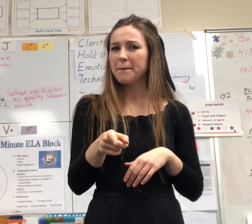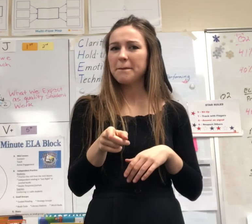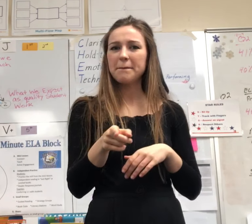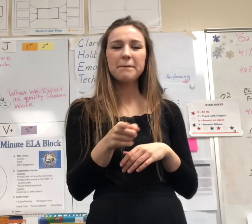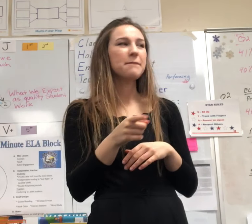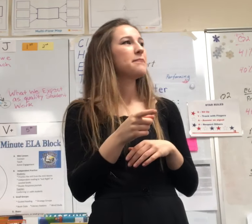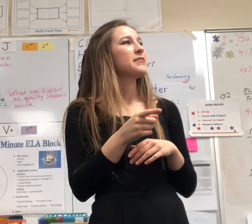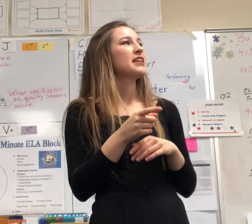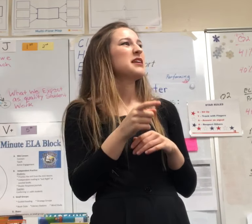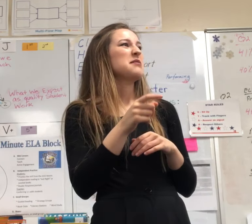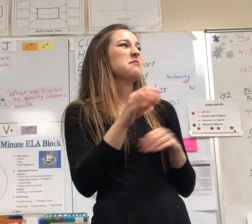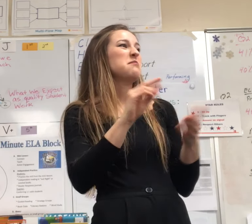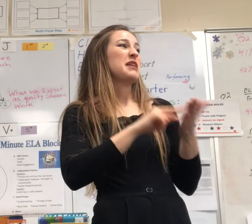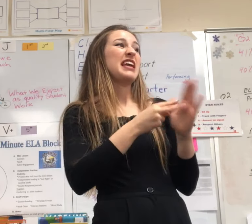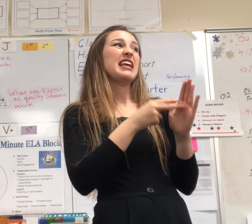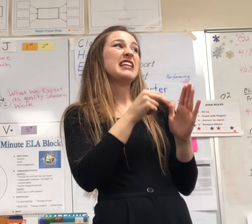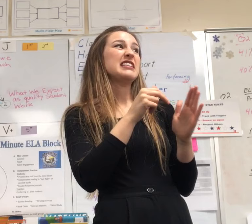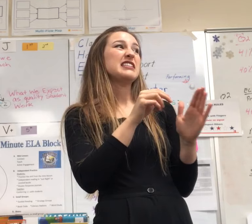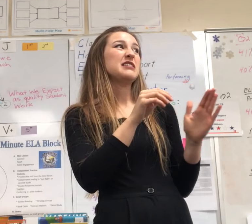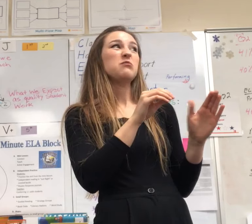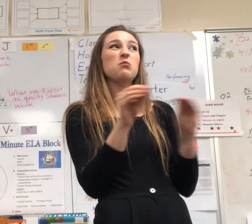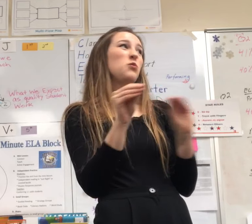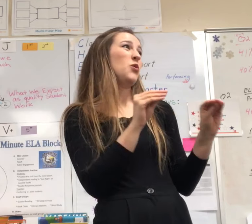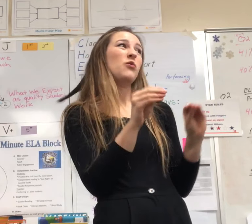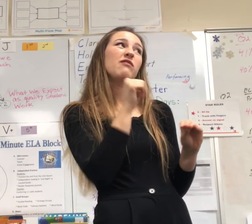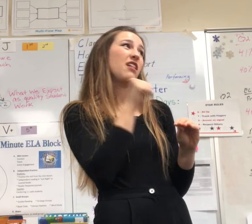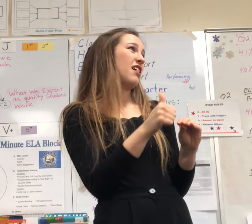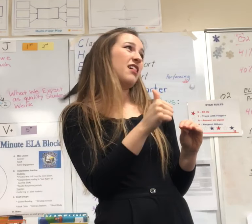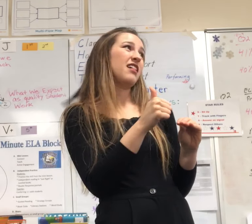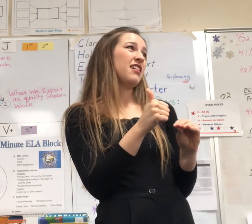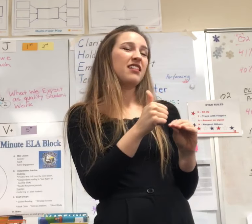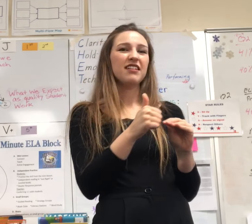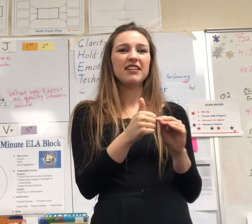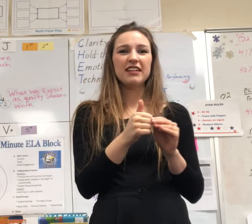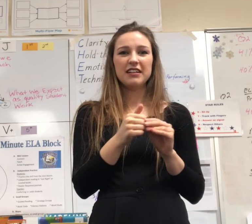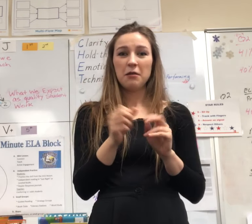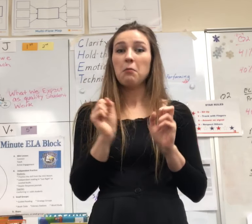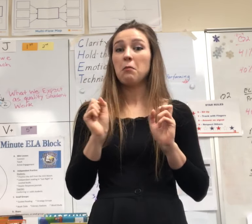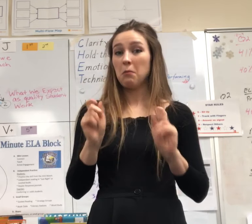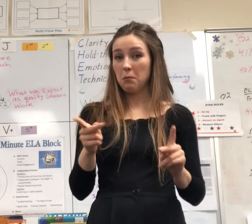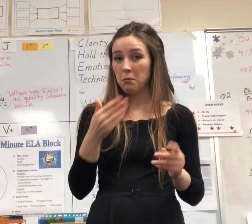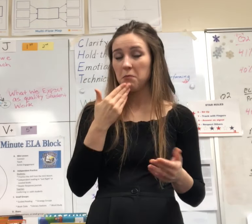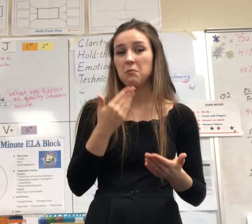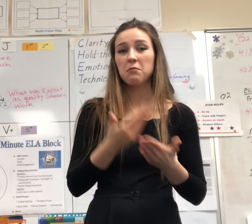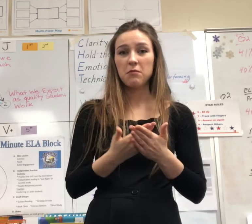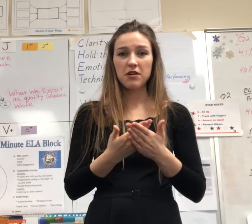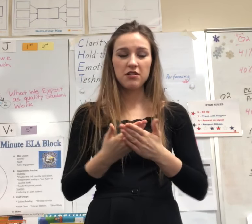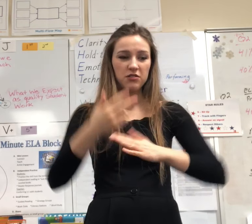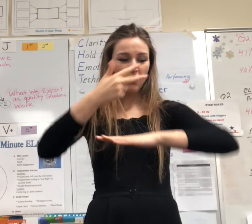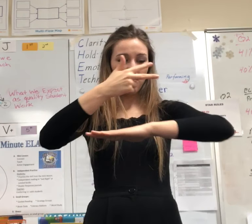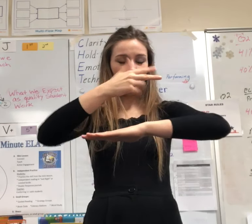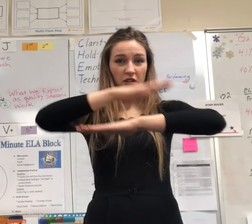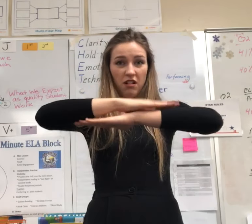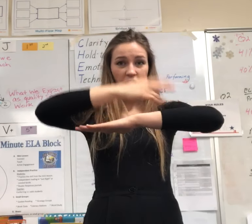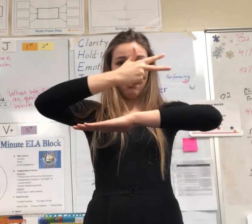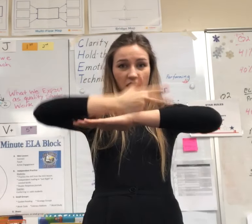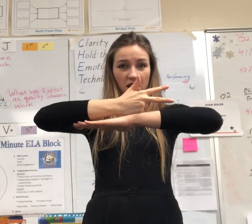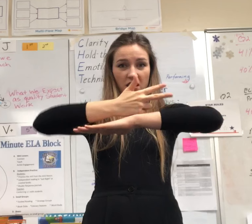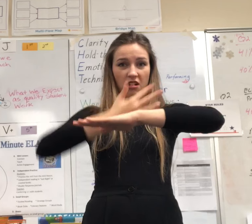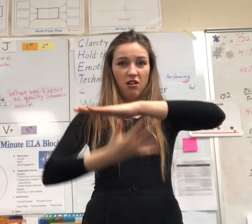moving. Okay, good. It's keeping it from moving. We've got gravity pulling on it. We've got this table in this